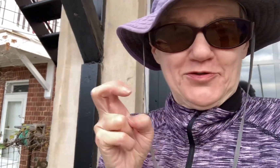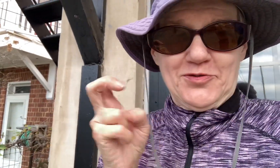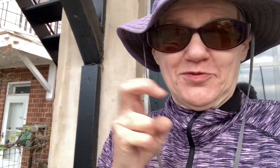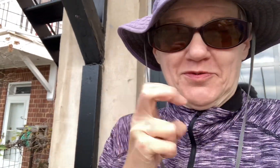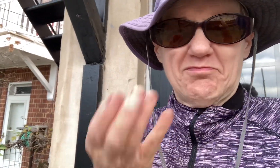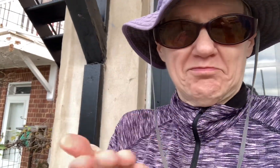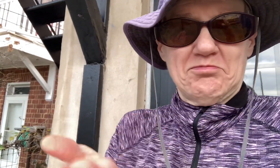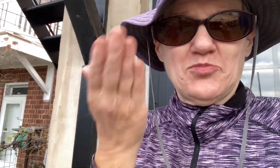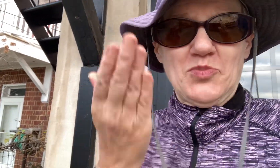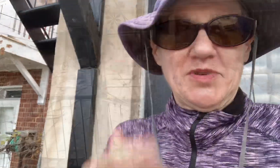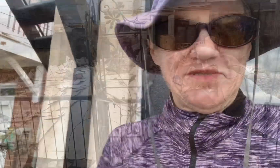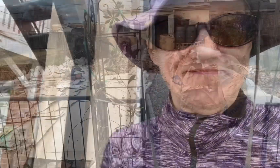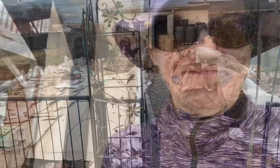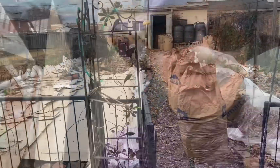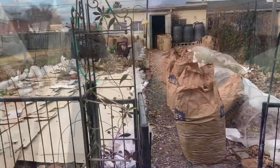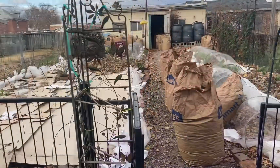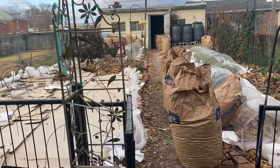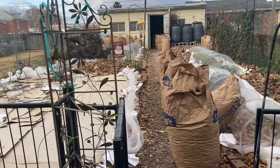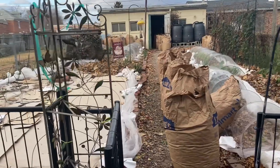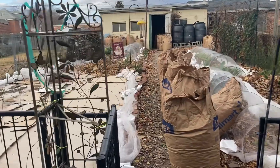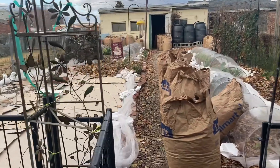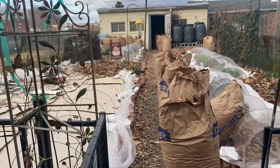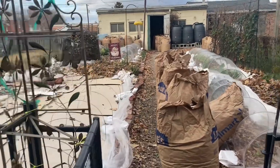I've already fed the birds and the squirrels this morning.